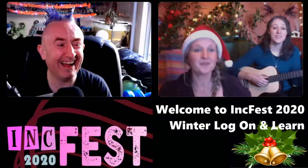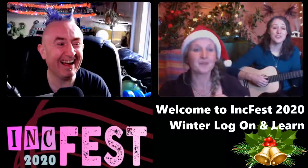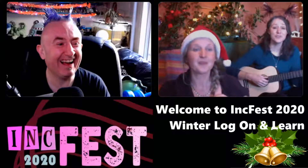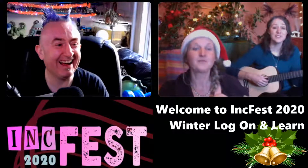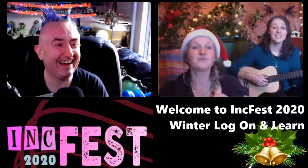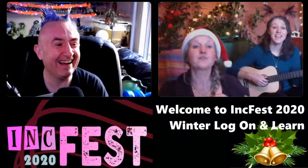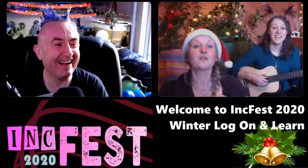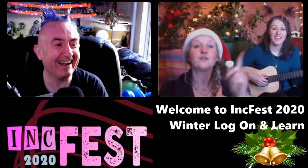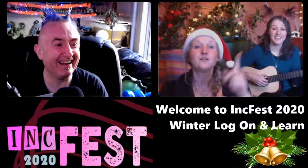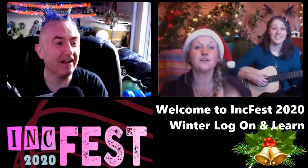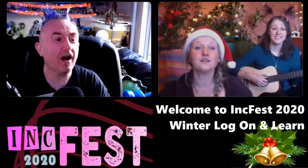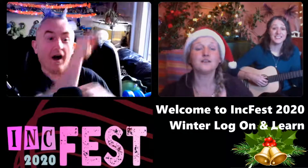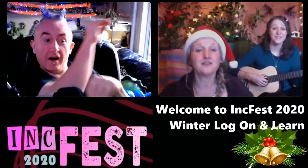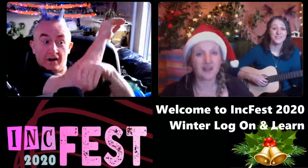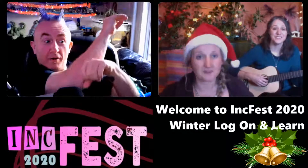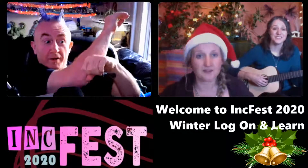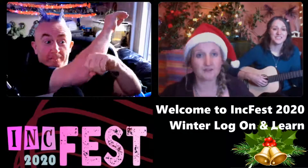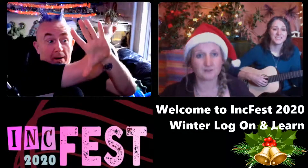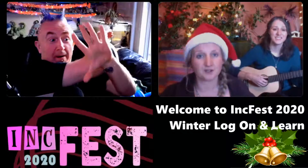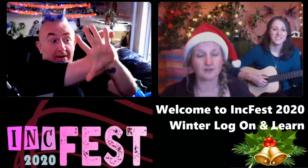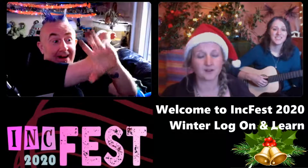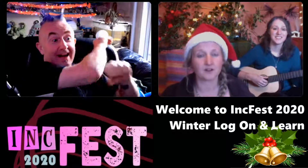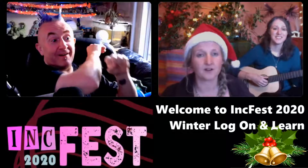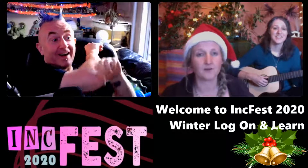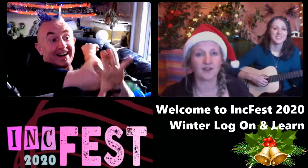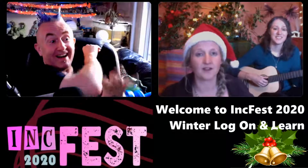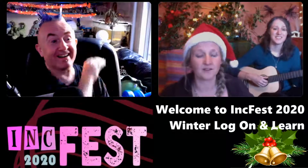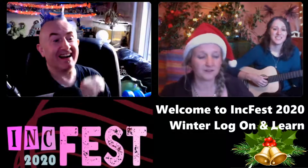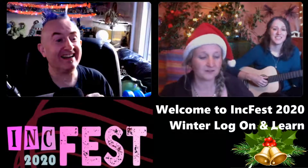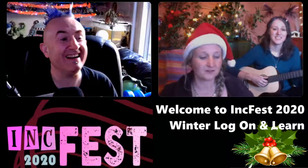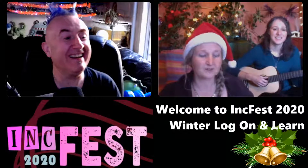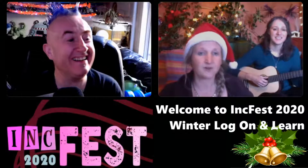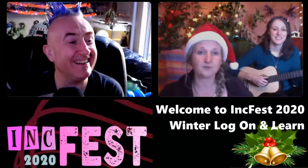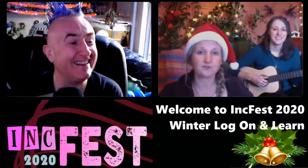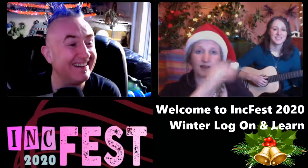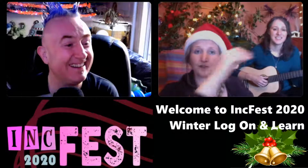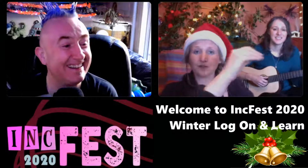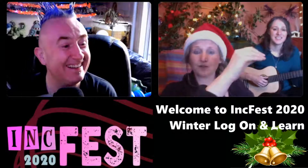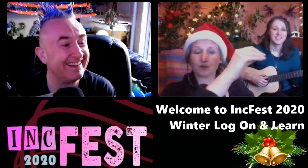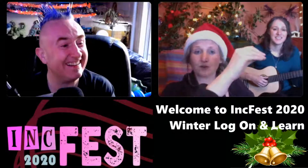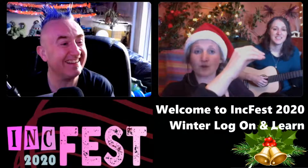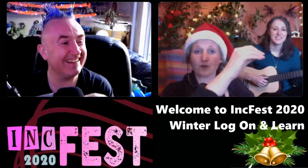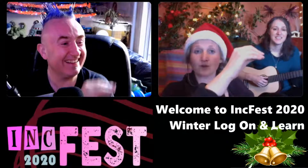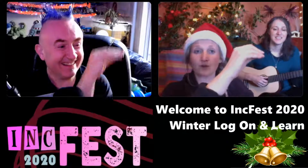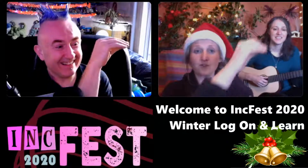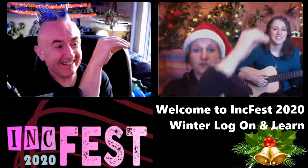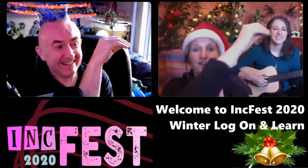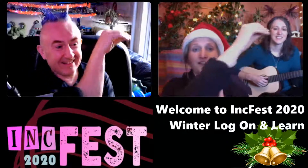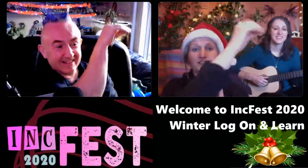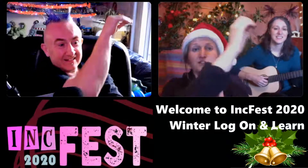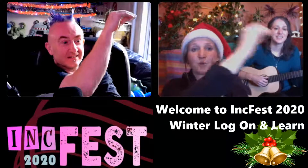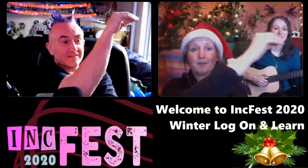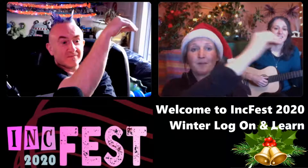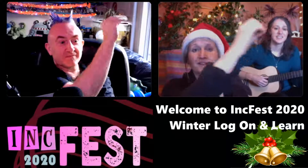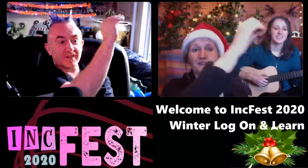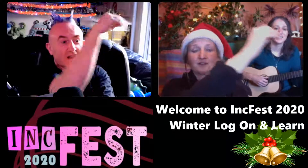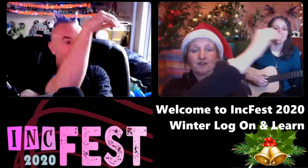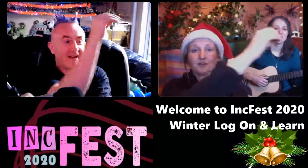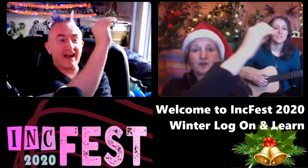the goose is laying. That's the difference. Let me give you a clue right here. Okay. Got your goose. Look, and it's swimming. Okay. You're